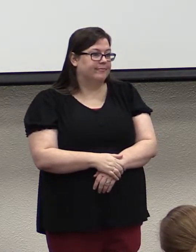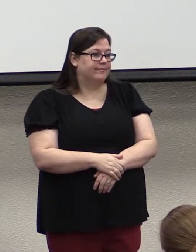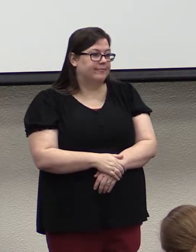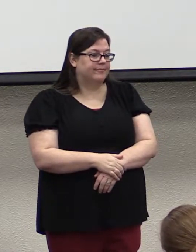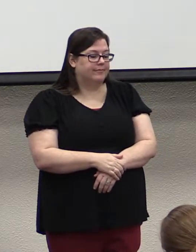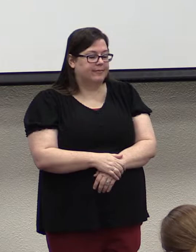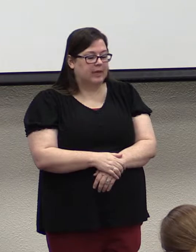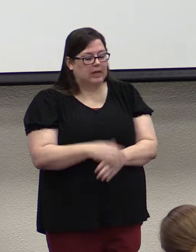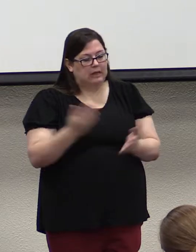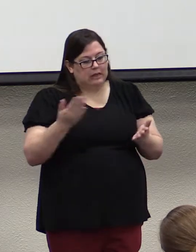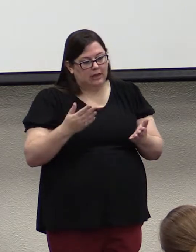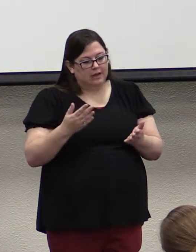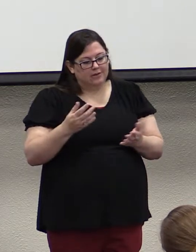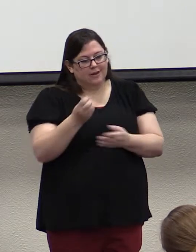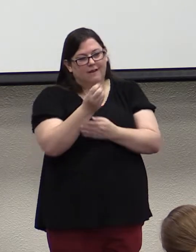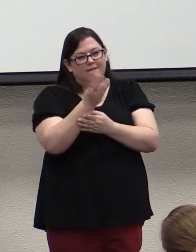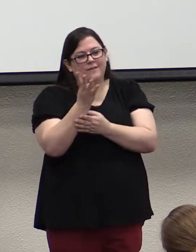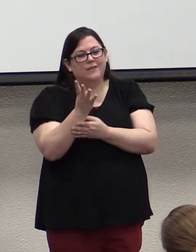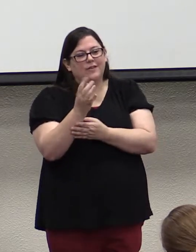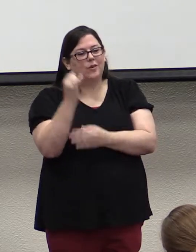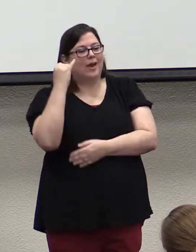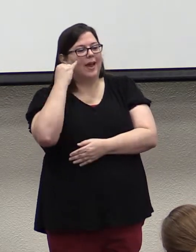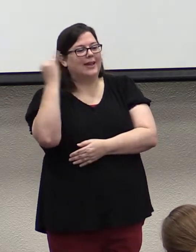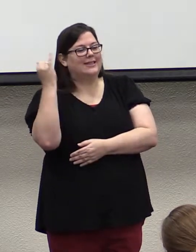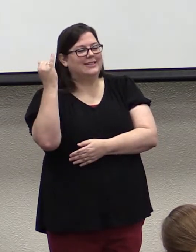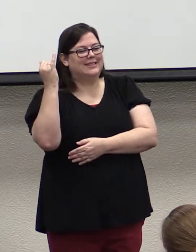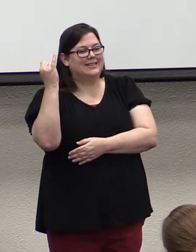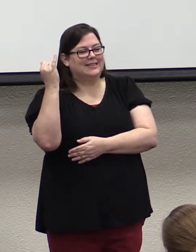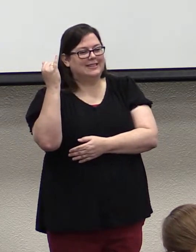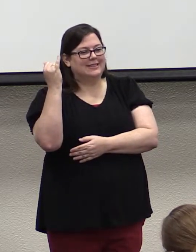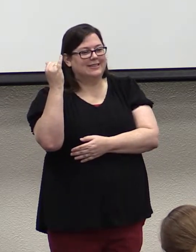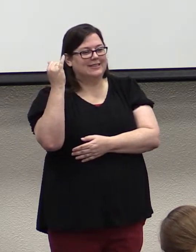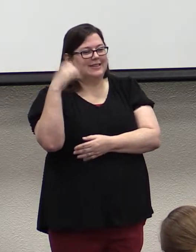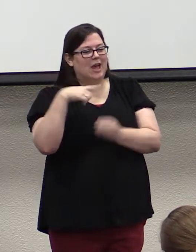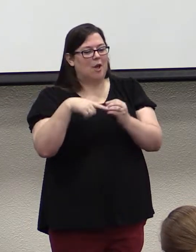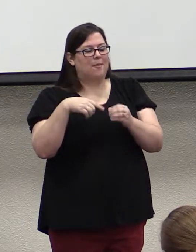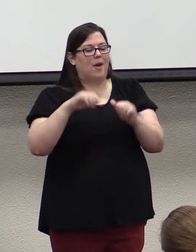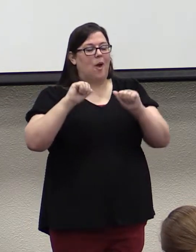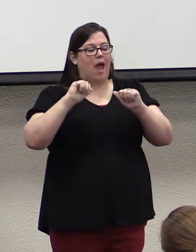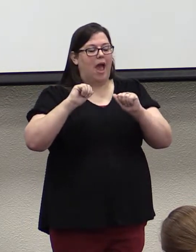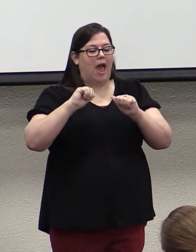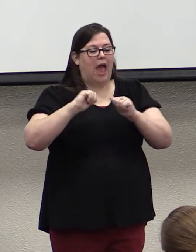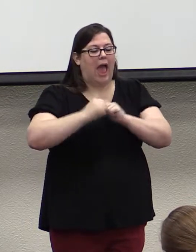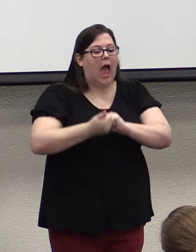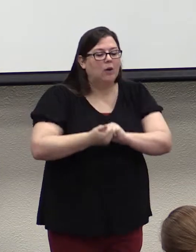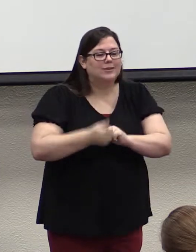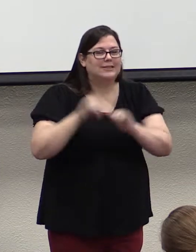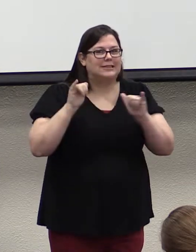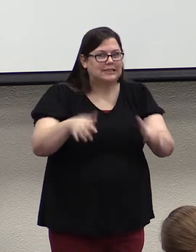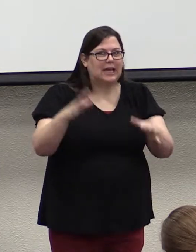And here's a few practical ideas about how we can stay connected to Jesus now in our time.